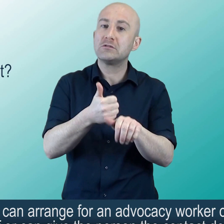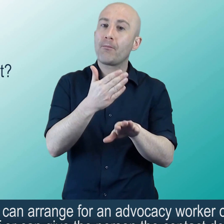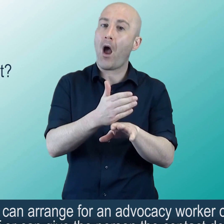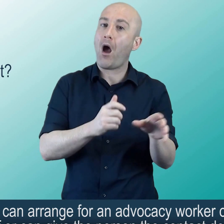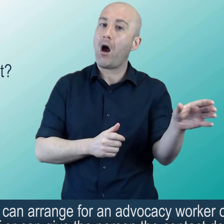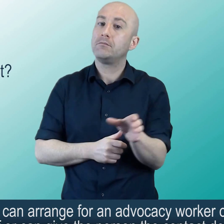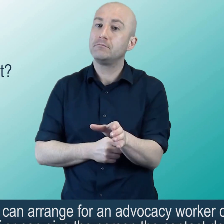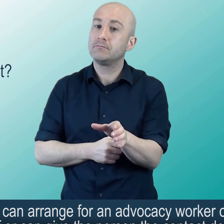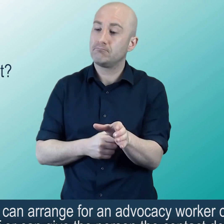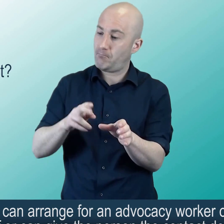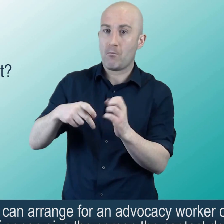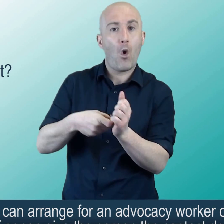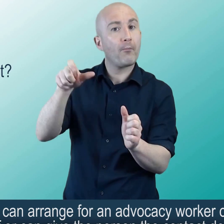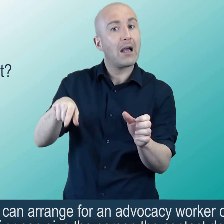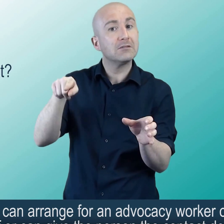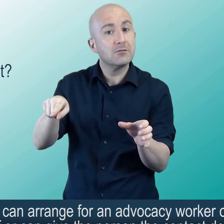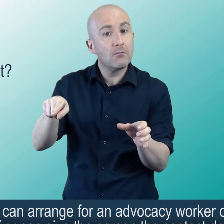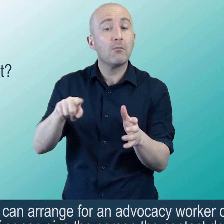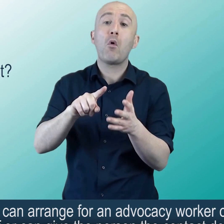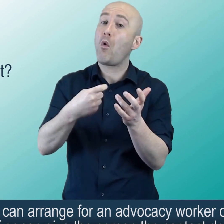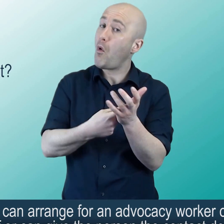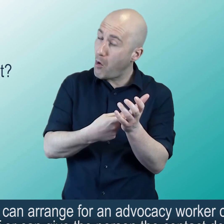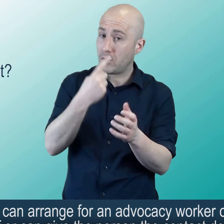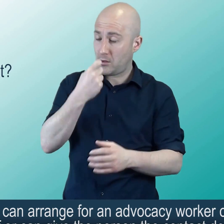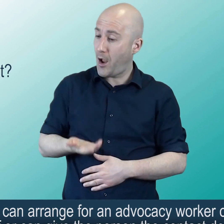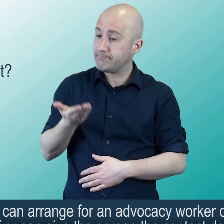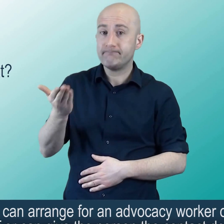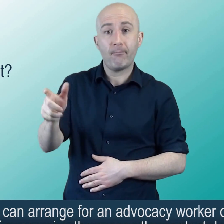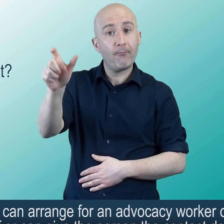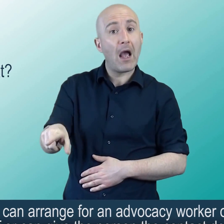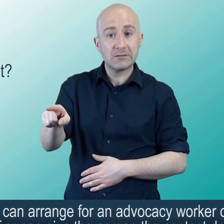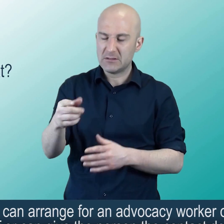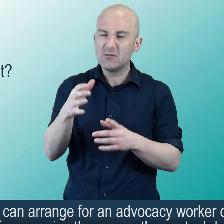Council officers can arrange for an advocacy worker on the person's behalf, or can give the person